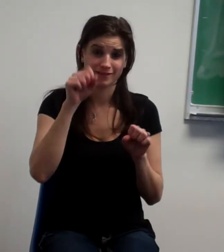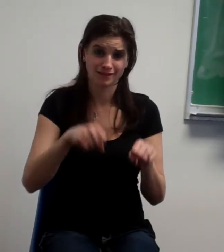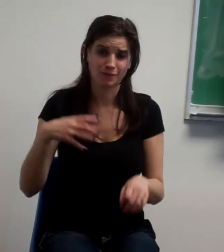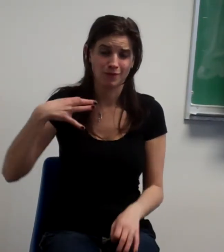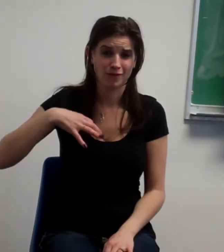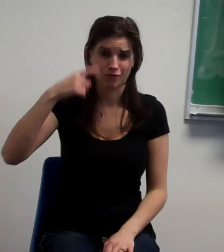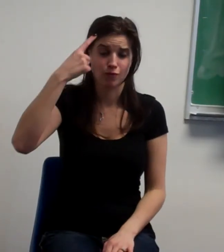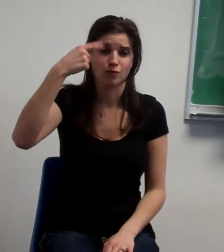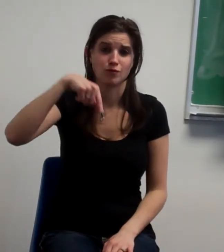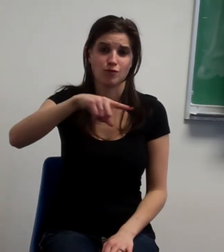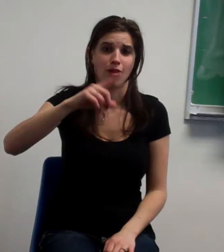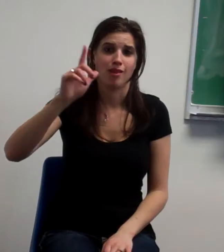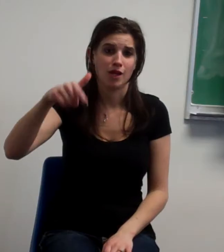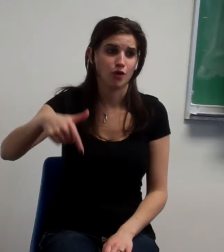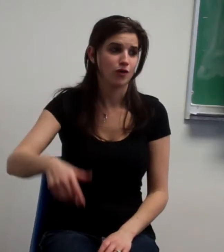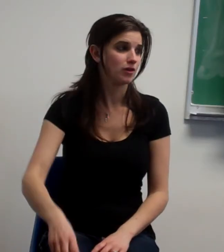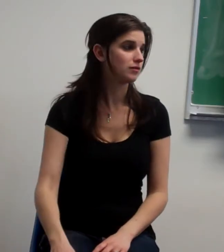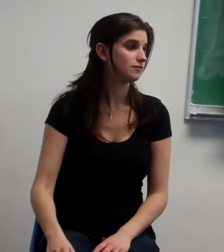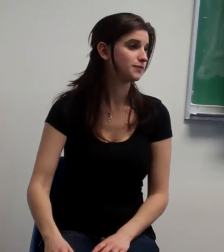Right? Okay? Your hand was up.